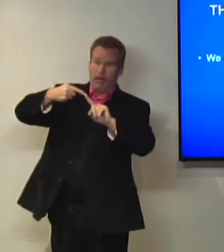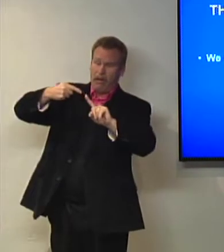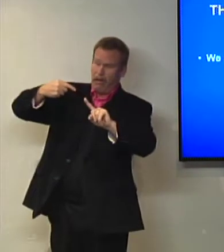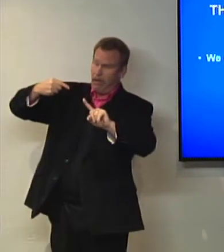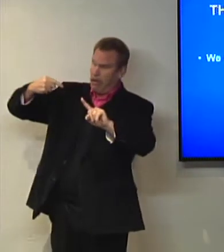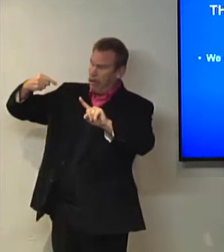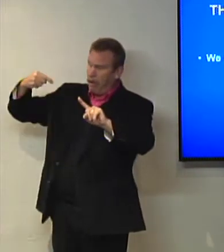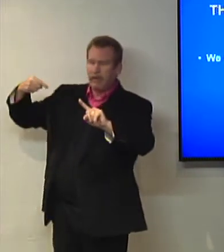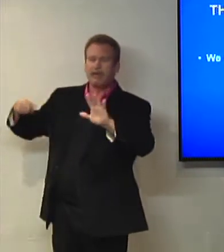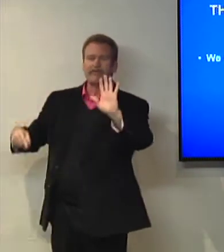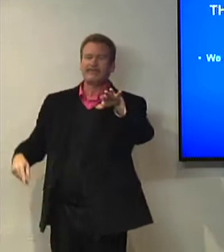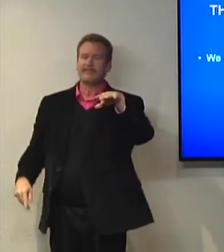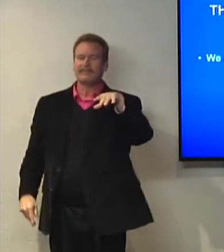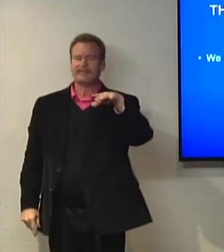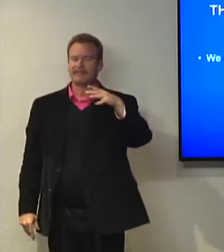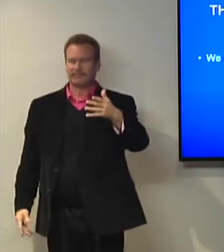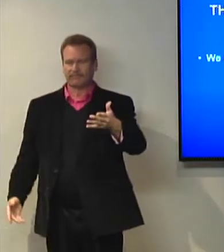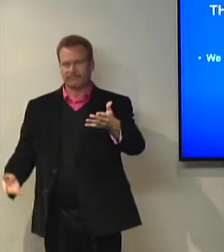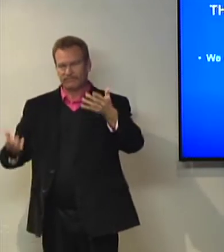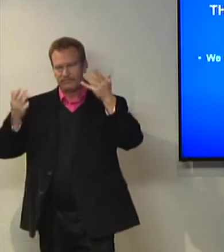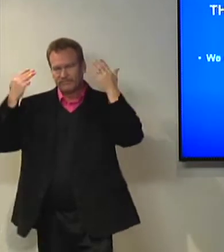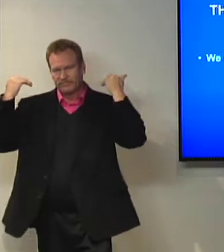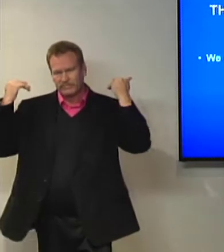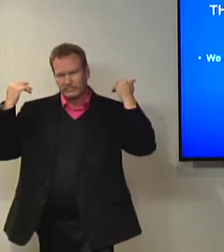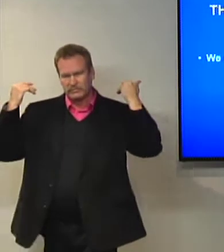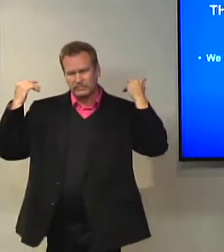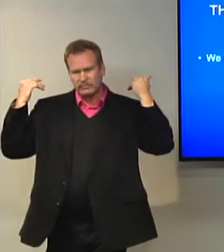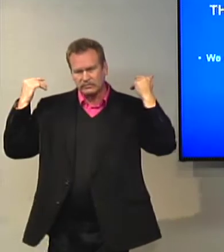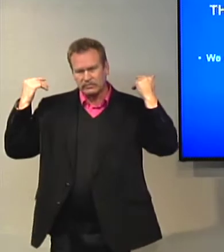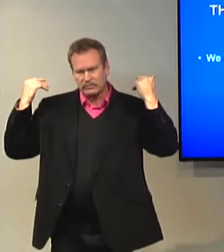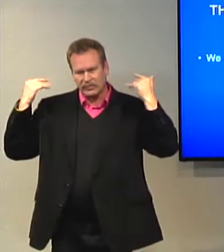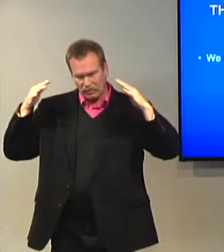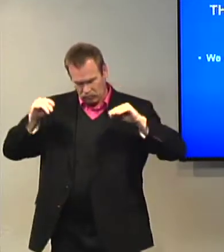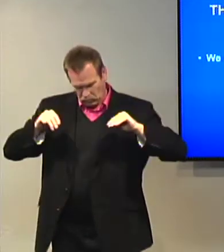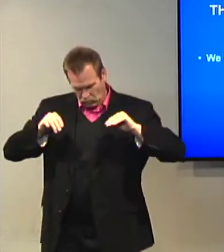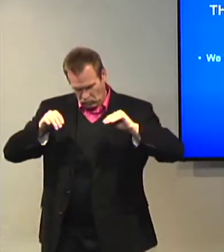But like our sins that are in the past, they're done.